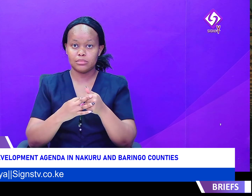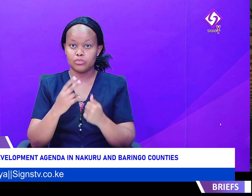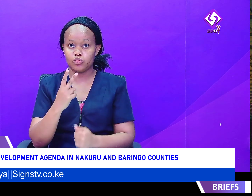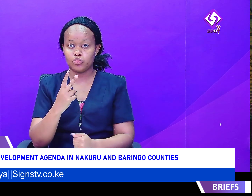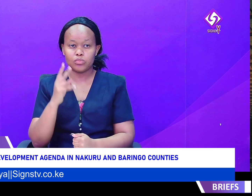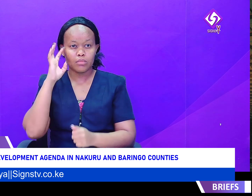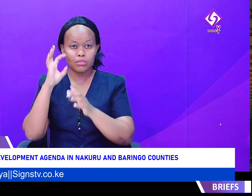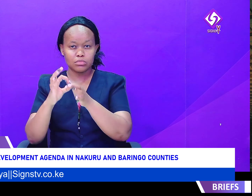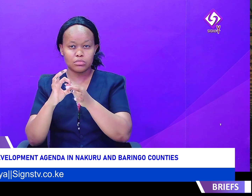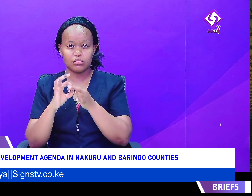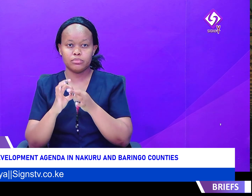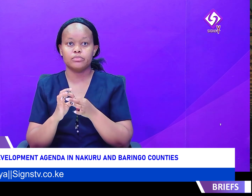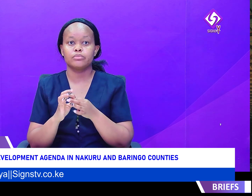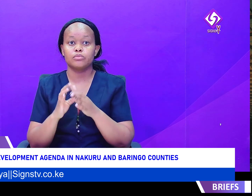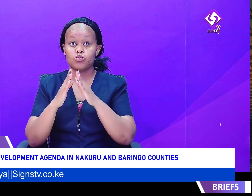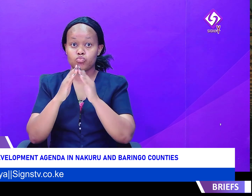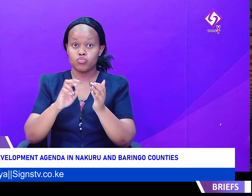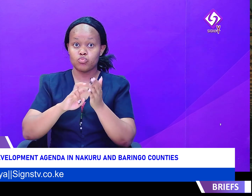infrastructure and social facilities.